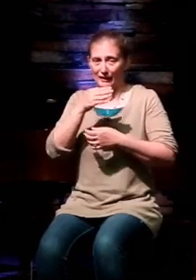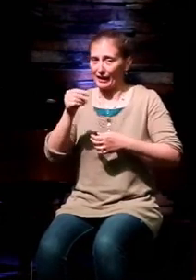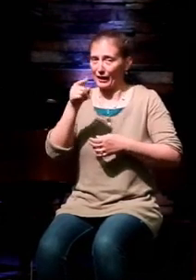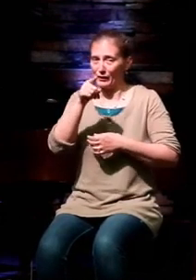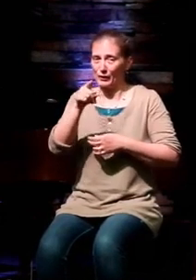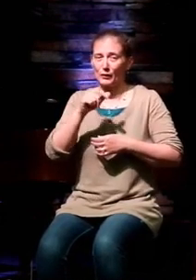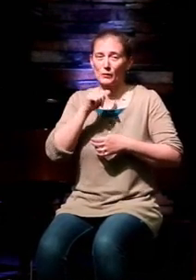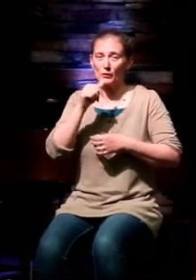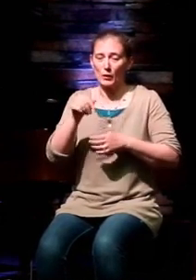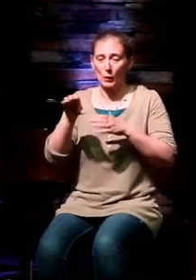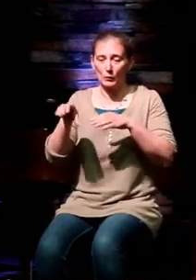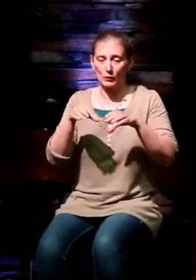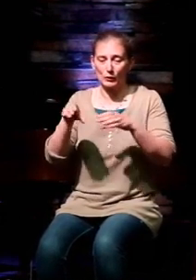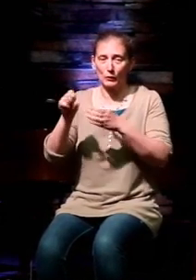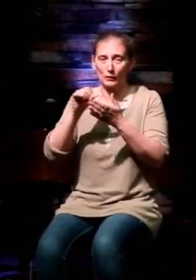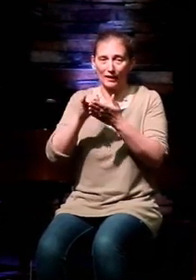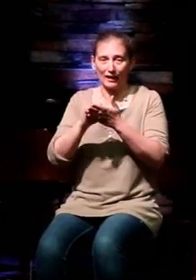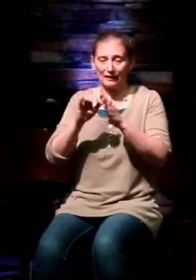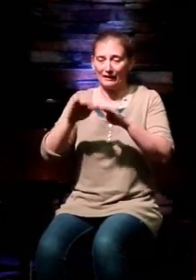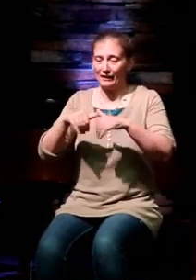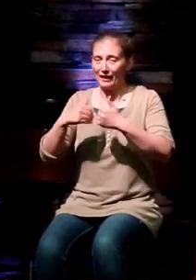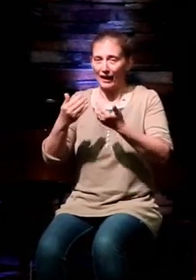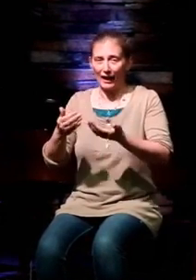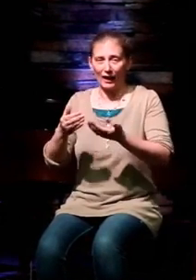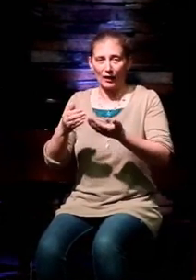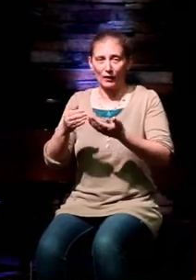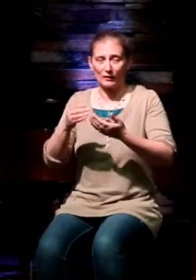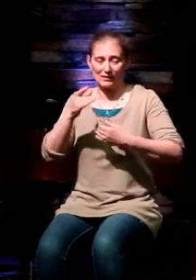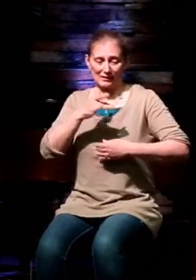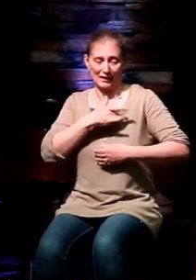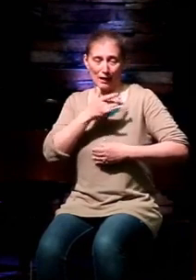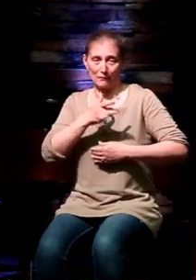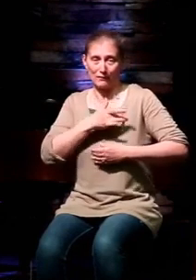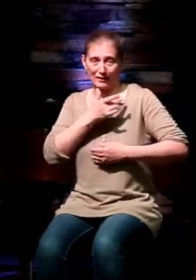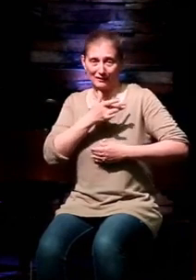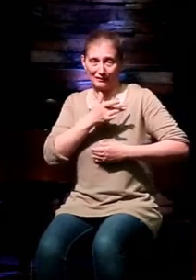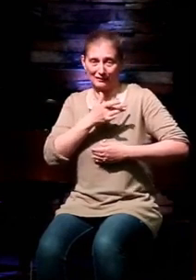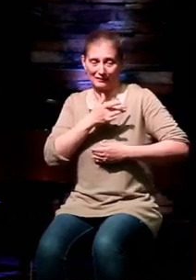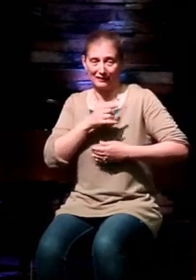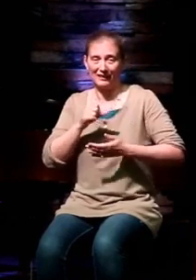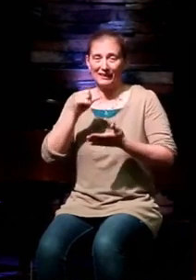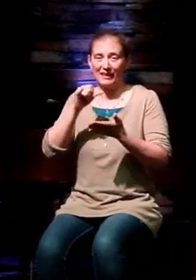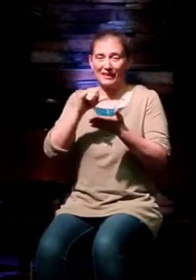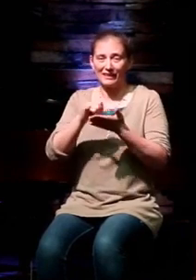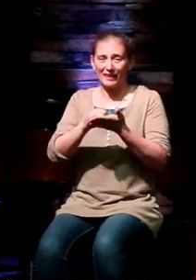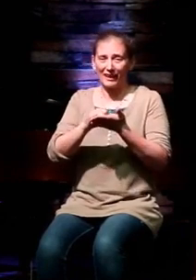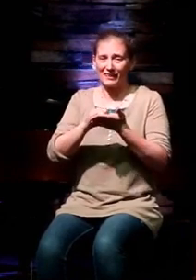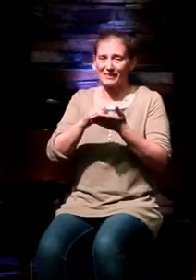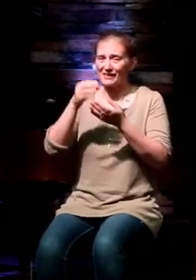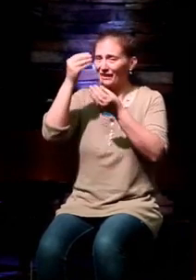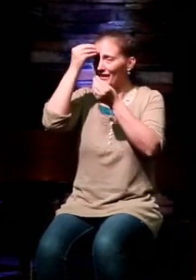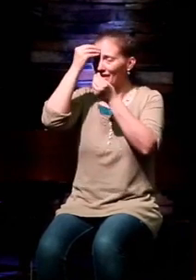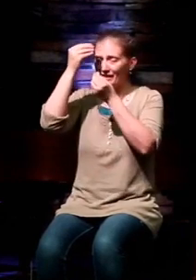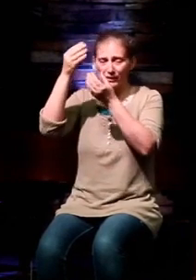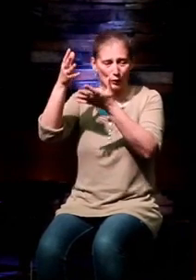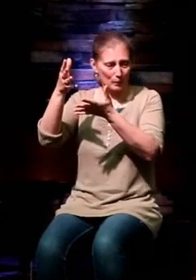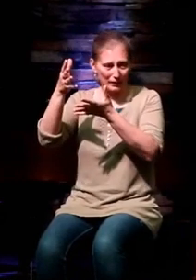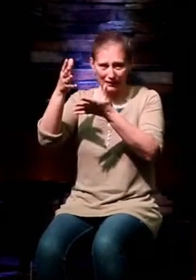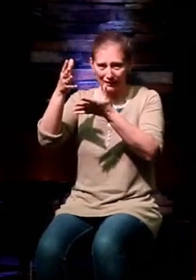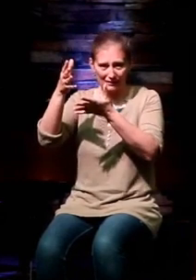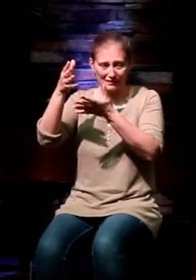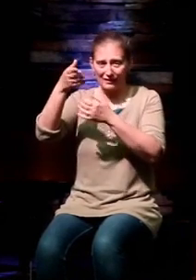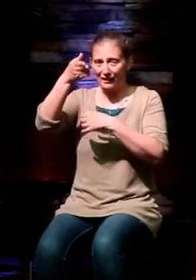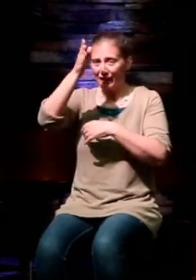around and 20 minutes later he's still on his phone, we're calling that disobedience. The same with our Heavenly Father. He speaks